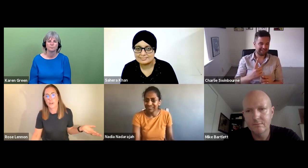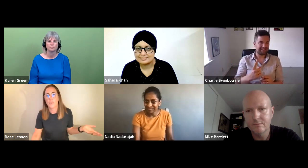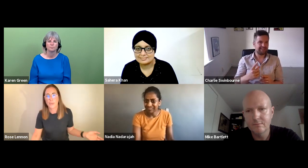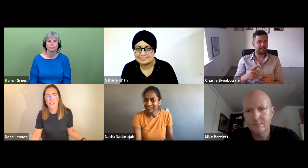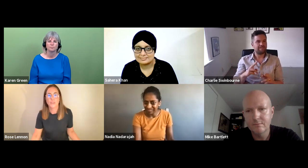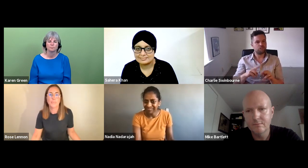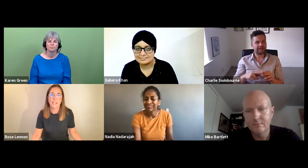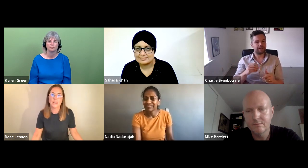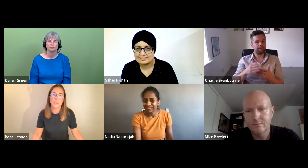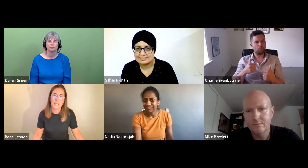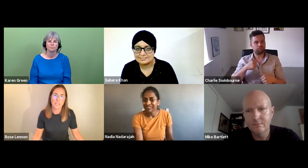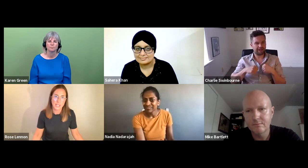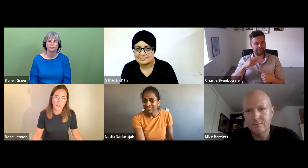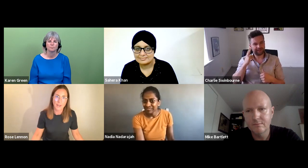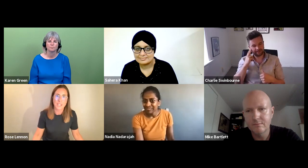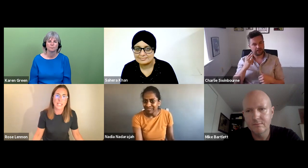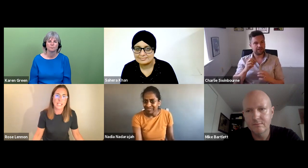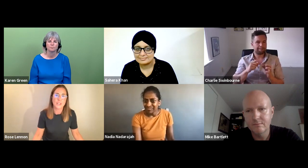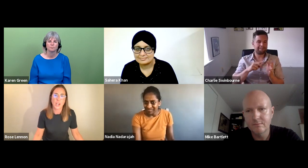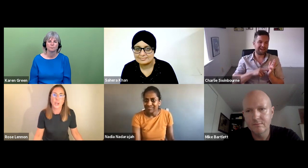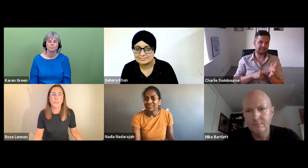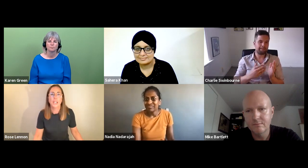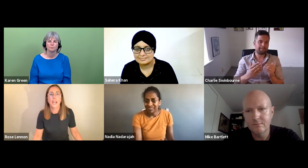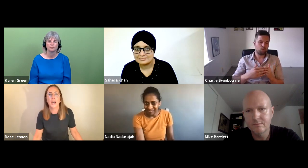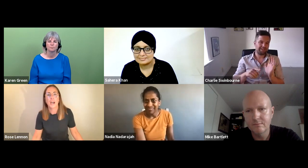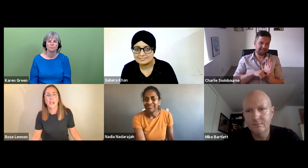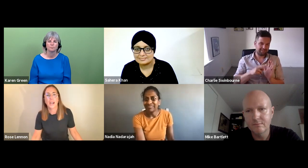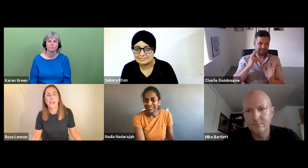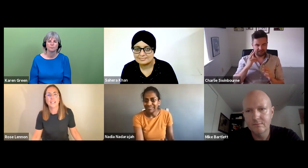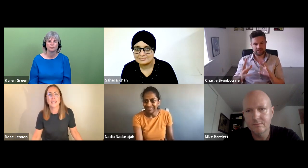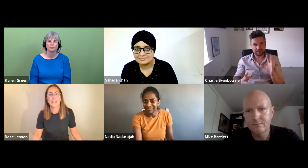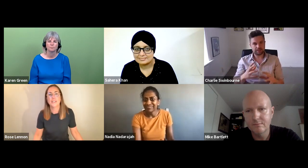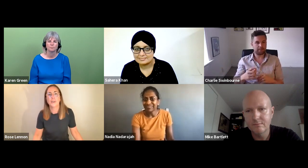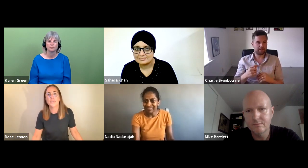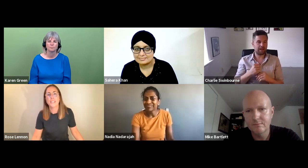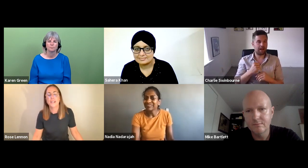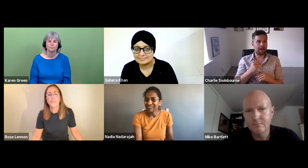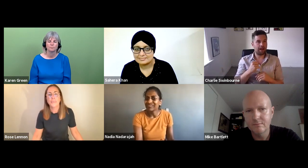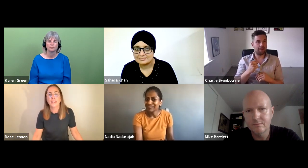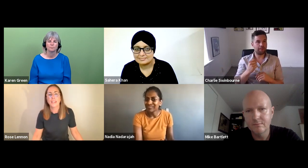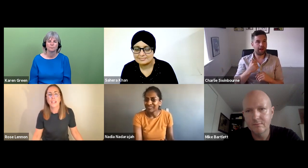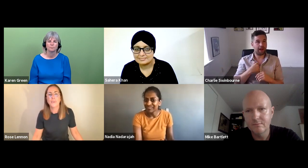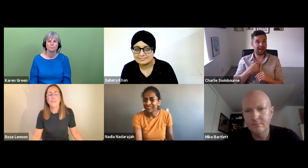put forward my story, Ben was the deaf character in the show. And, it was a really